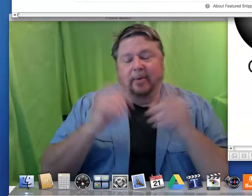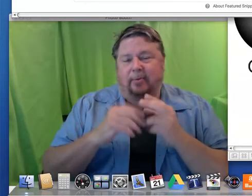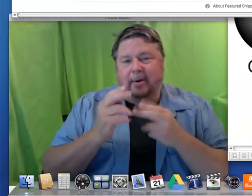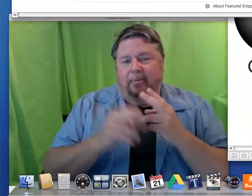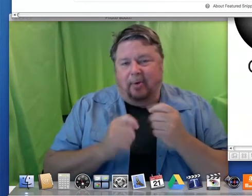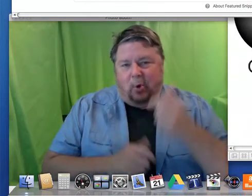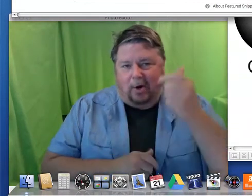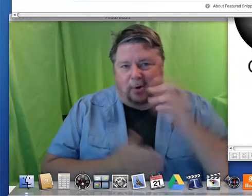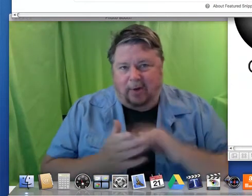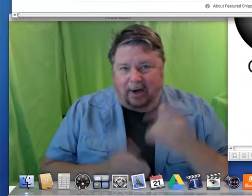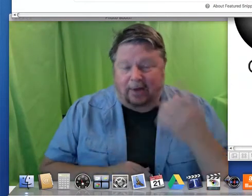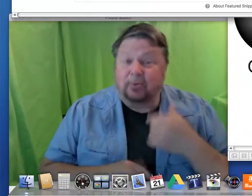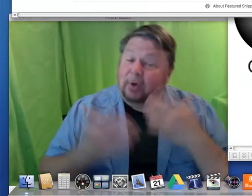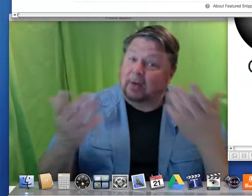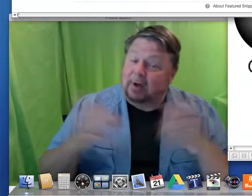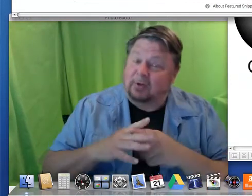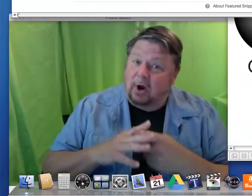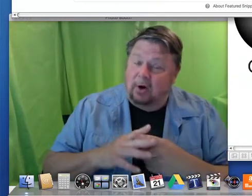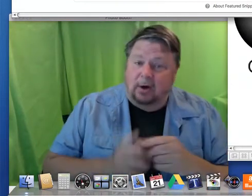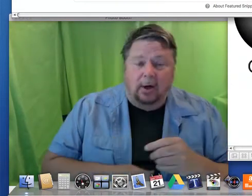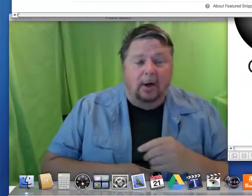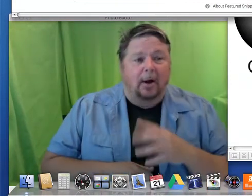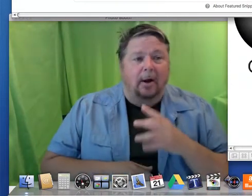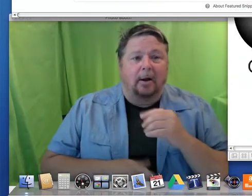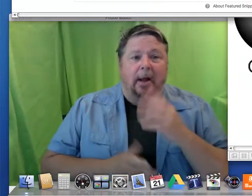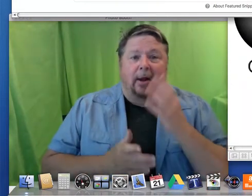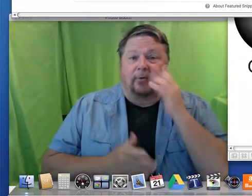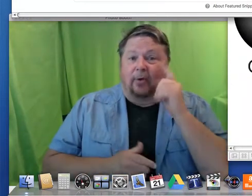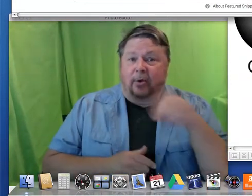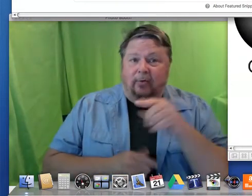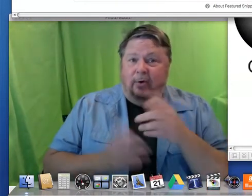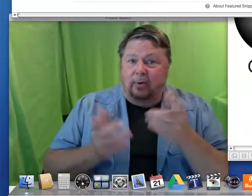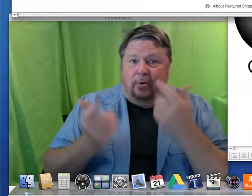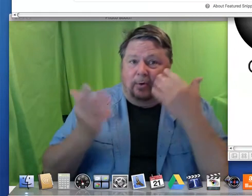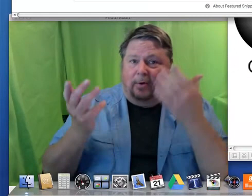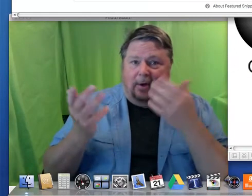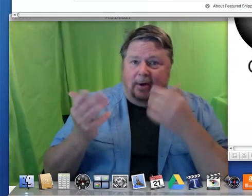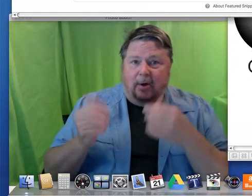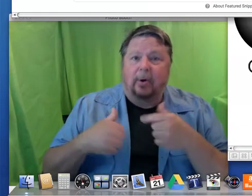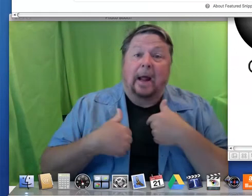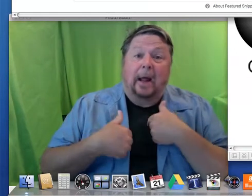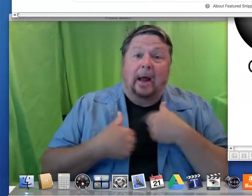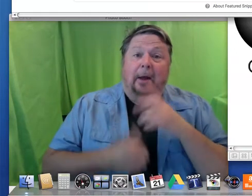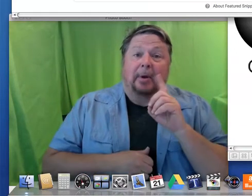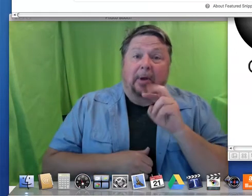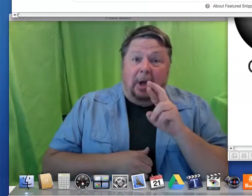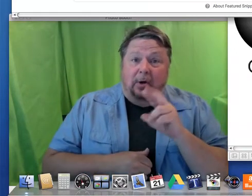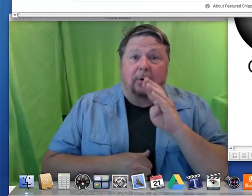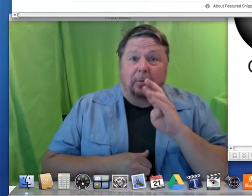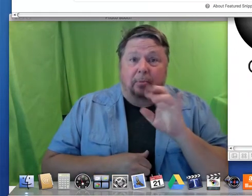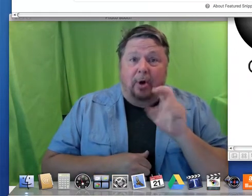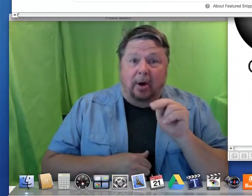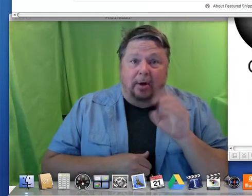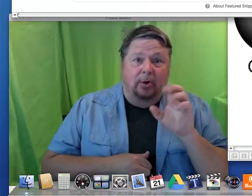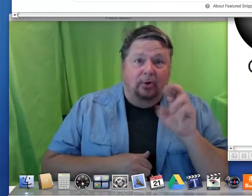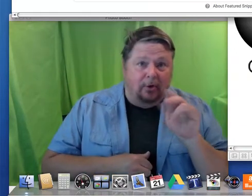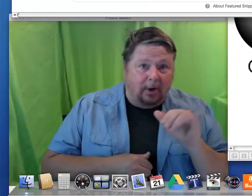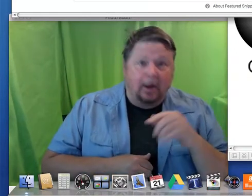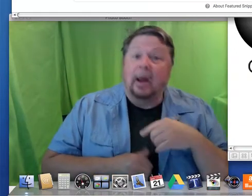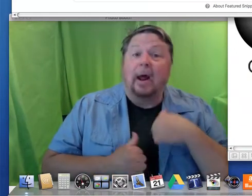This will be quicker than the last one, so let's get started. And for those of you who didn't know, I'm Dr.